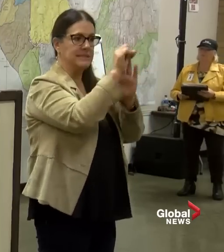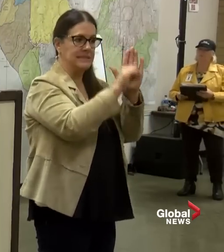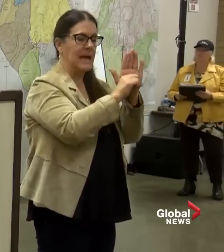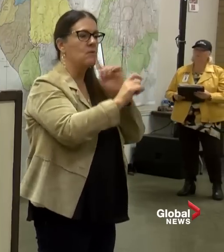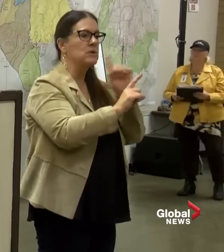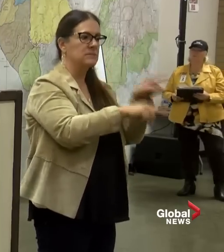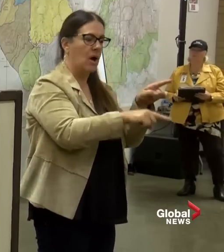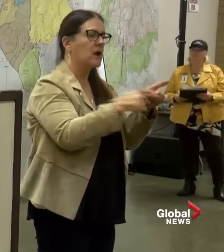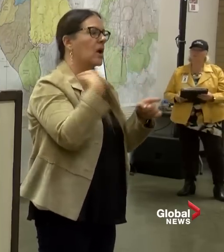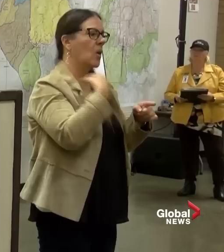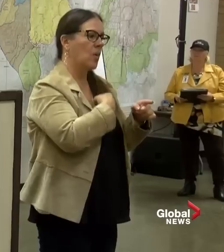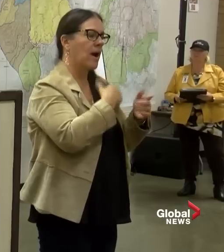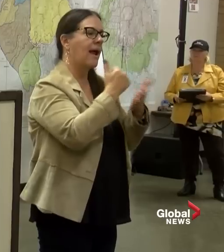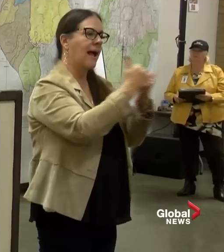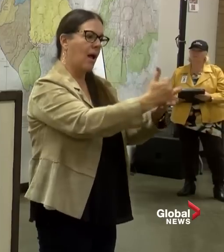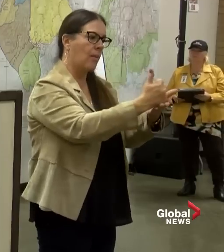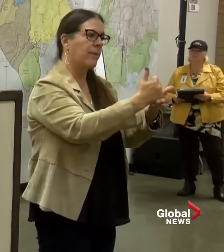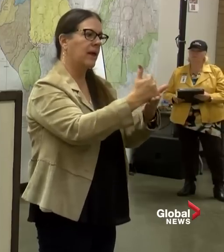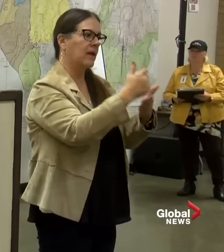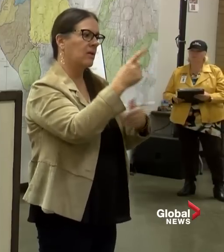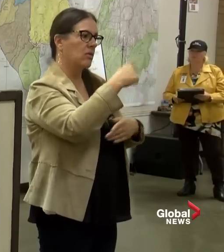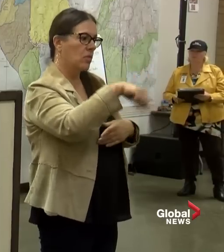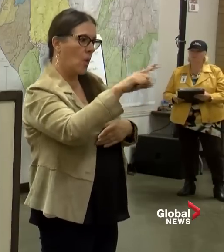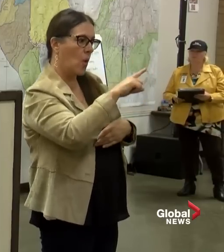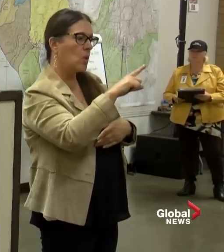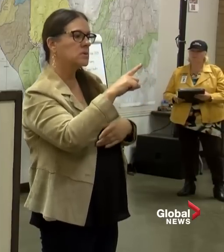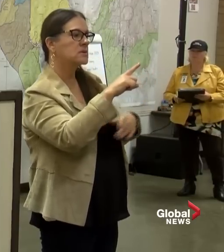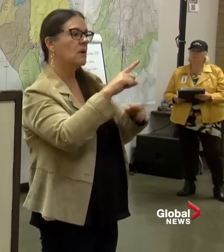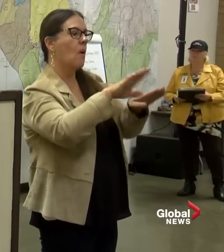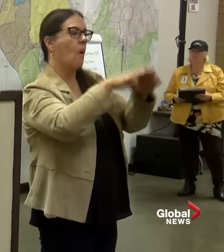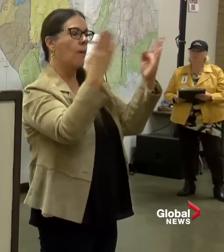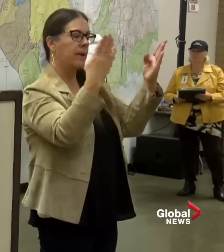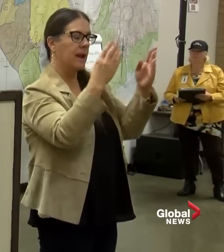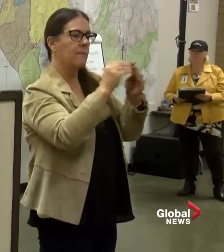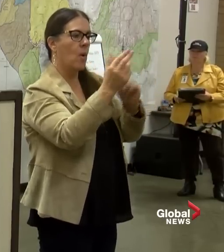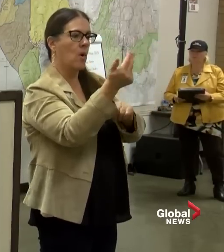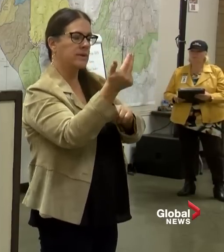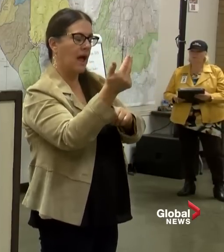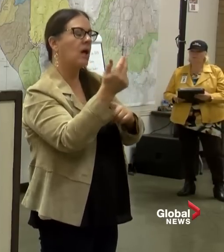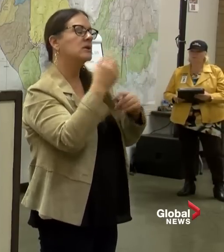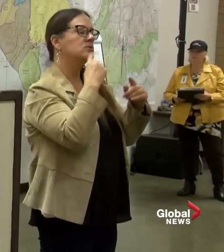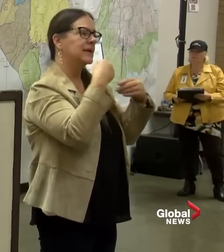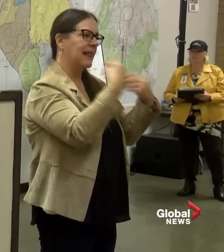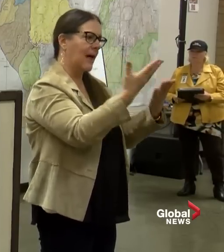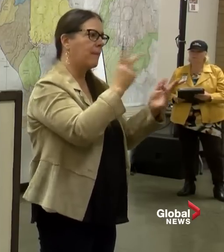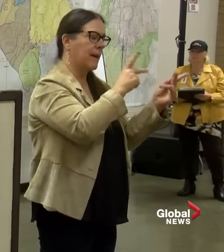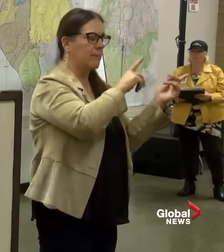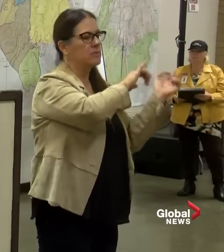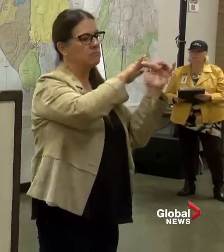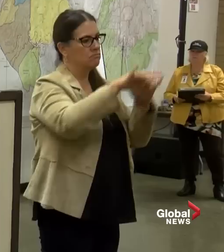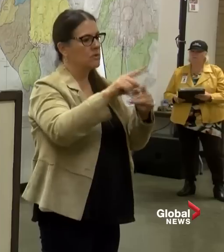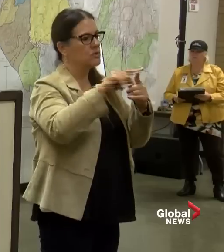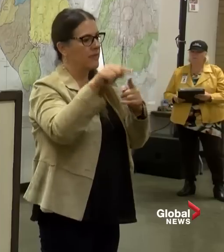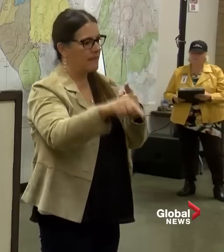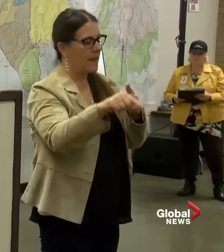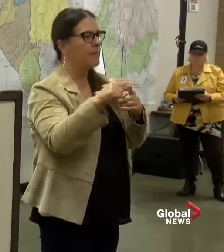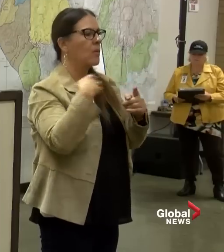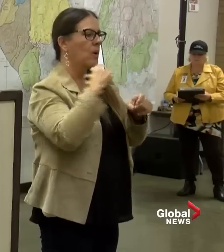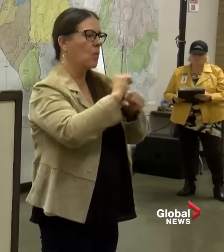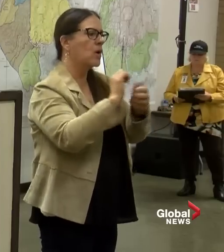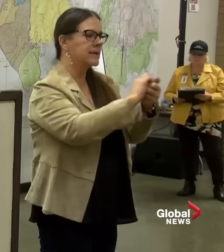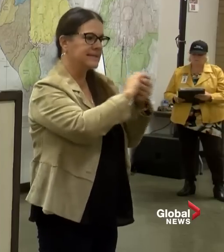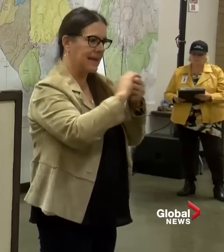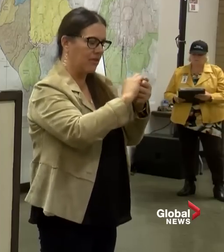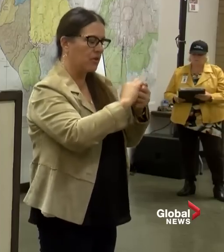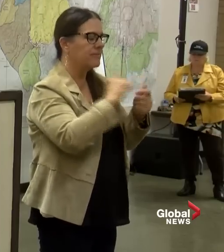and we are evacuating those hotel rooms to open up additional free space. We will do this collectively and coordinated together.